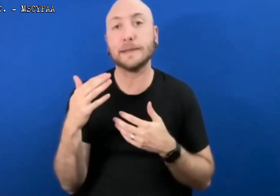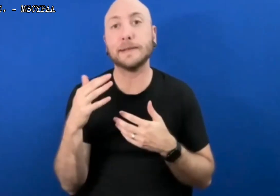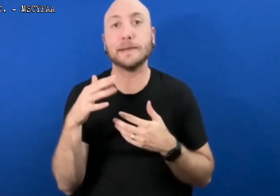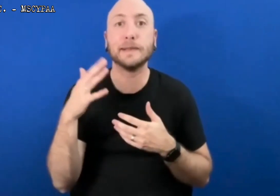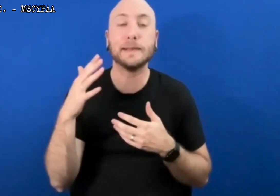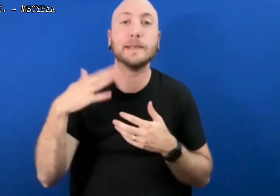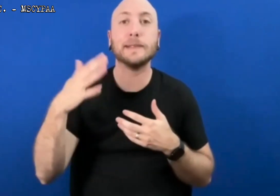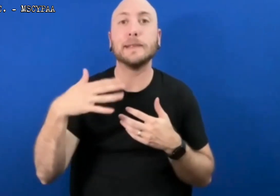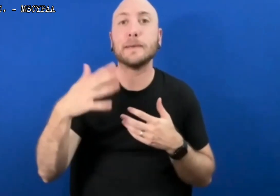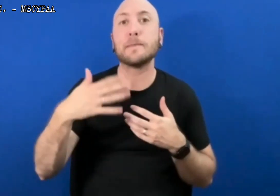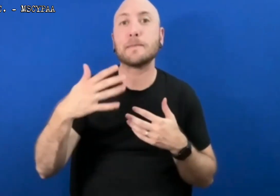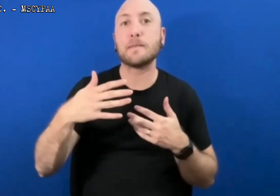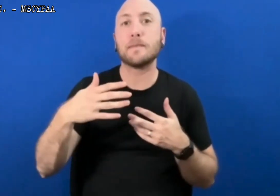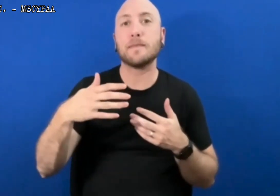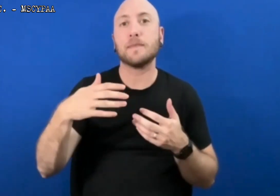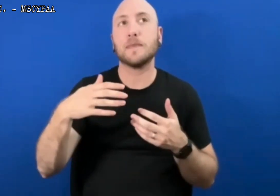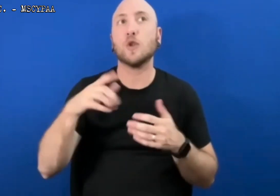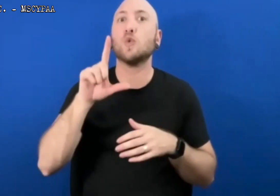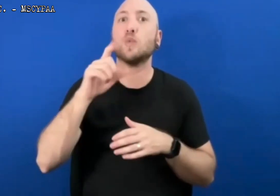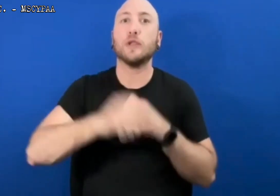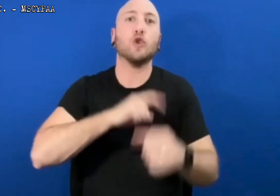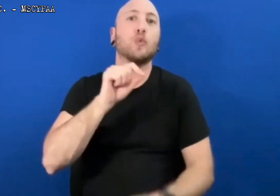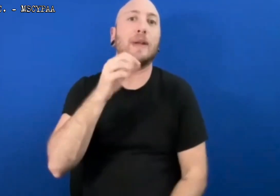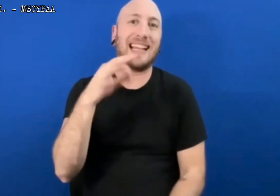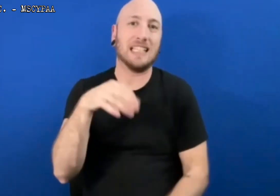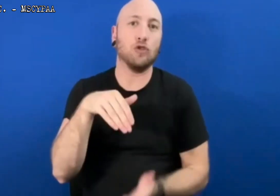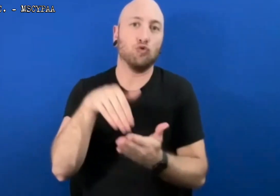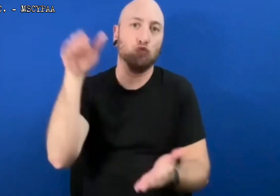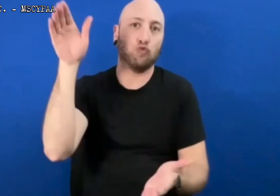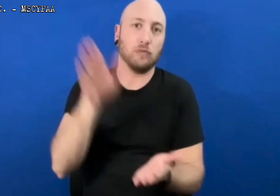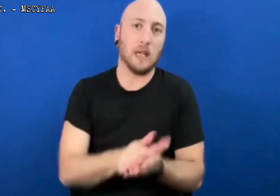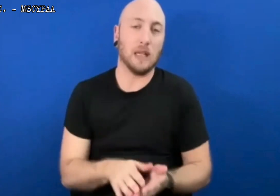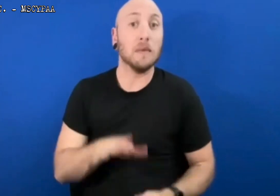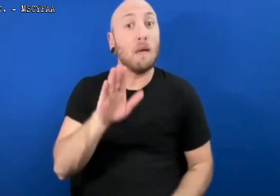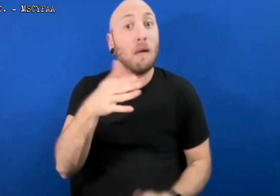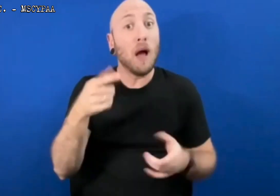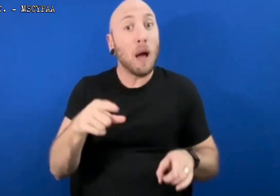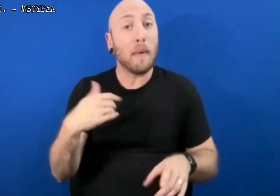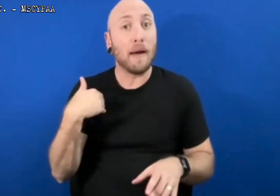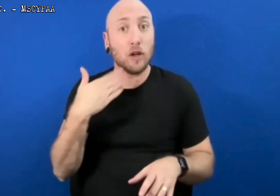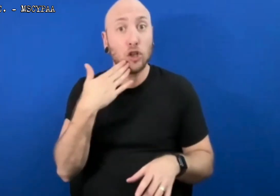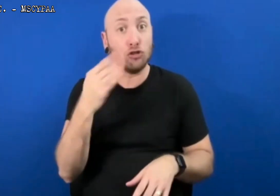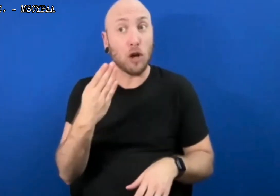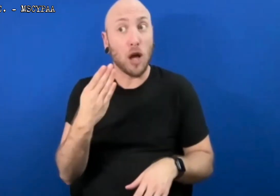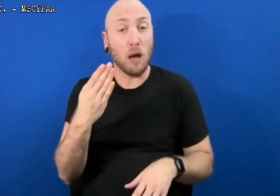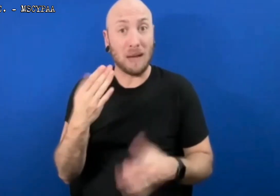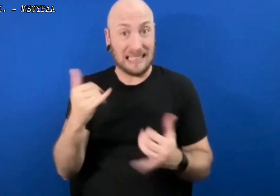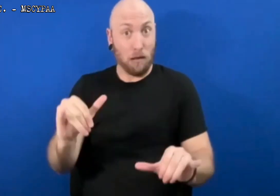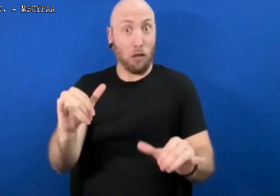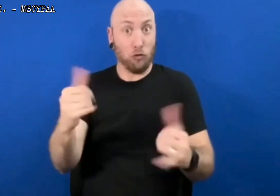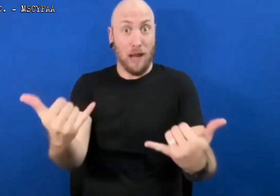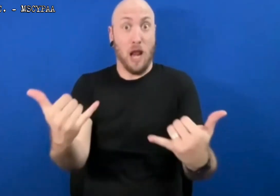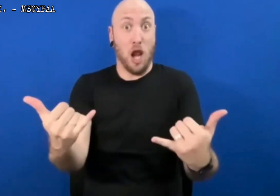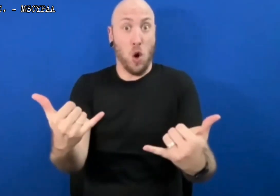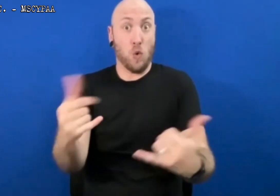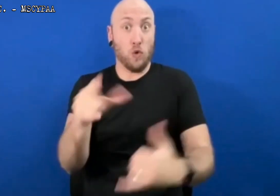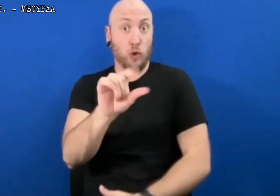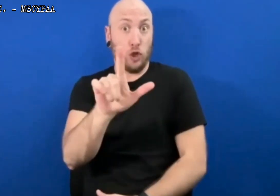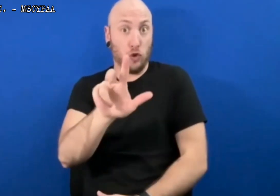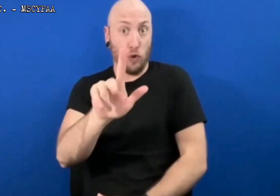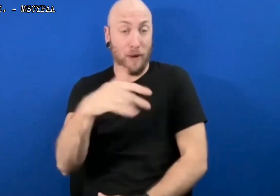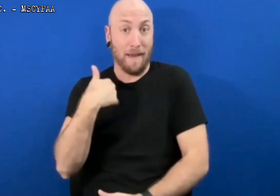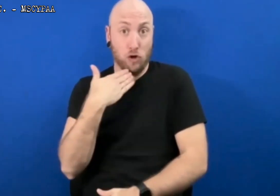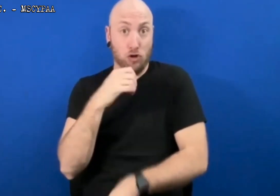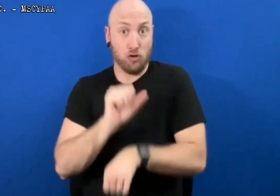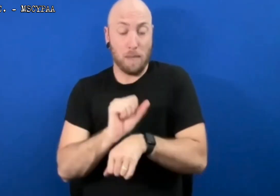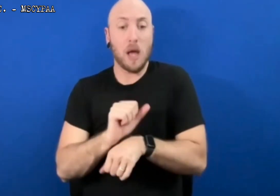going relapsing in 2019. I got like a really good job that I currently still have today. I started working